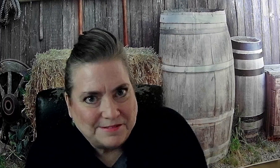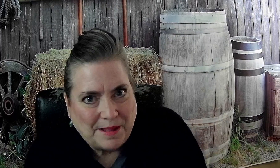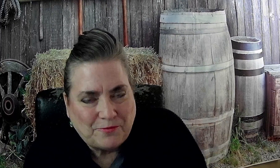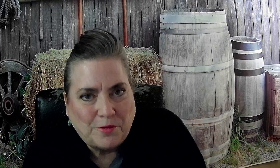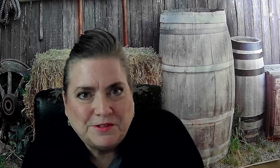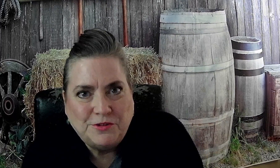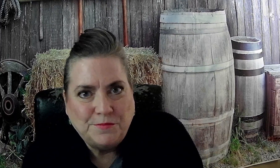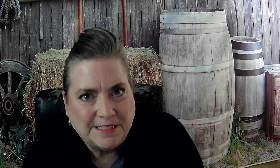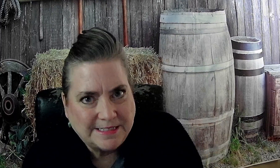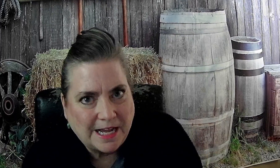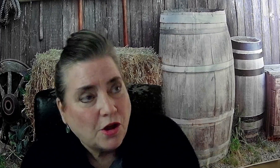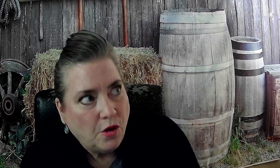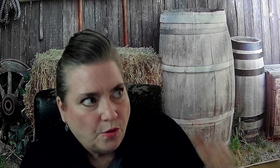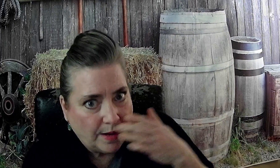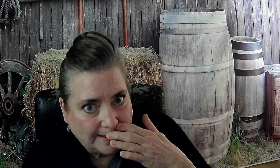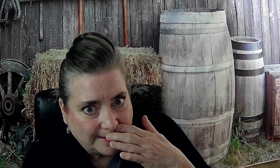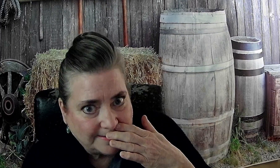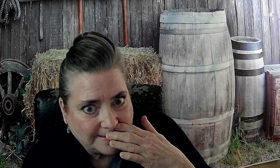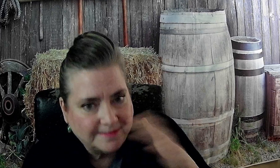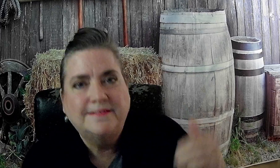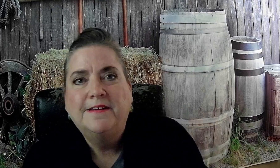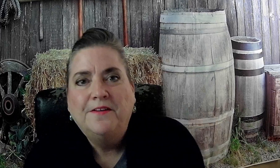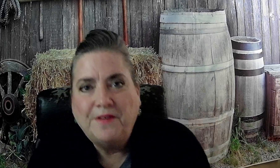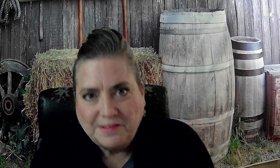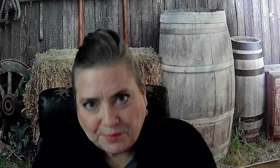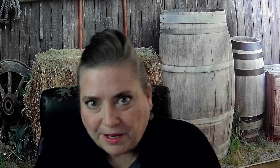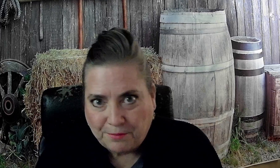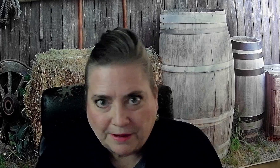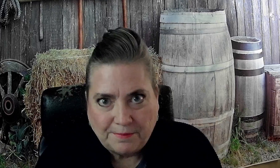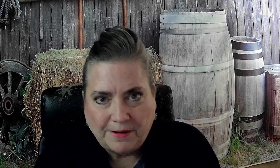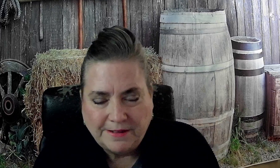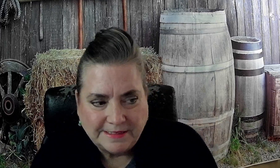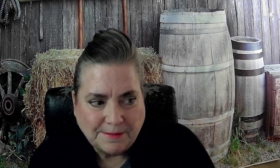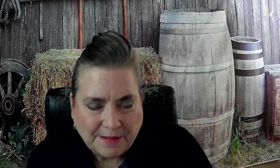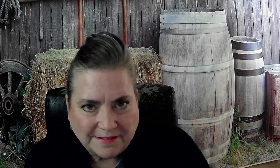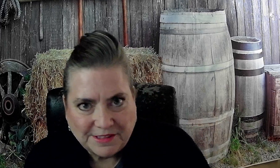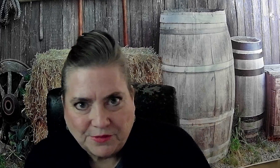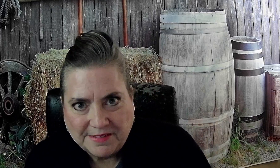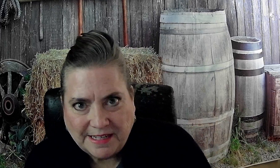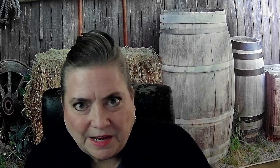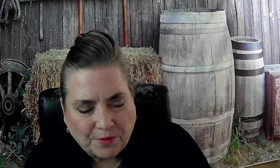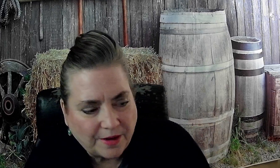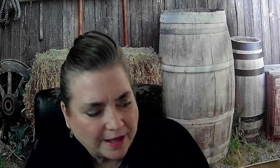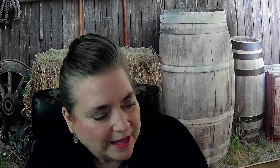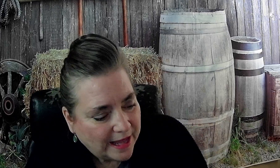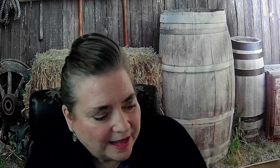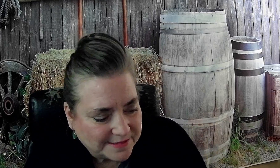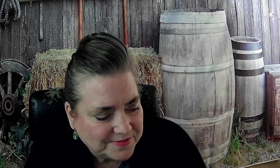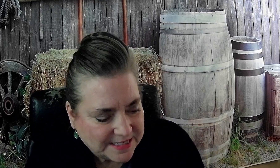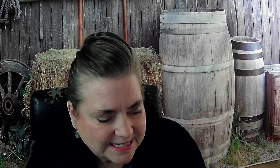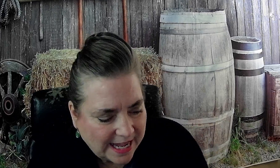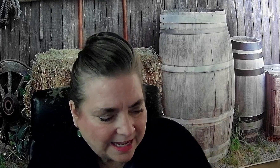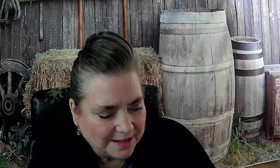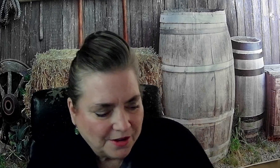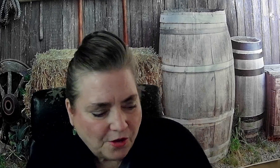platforms, YouTube, TikTok, while it exists, Facebook, and proudly part of the Demcast USA network. As of today, we